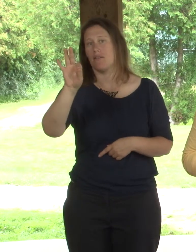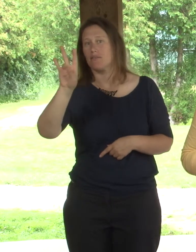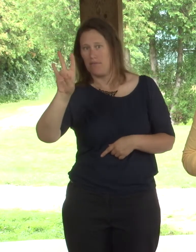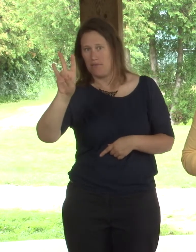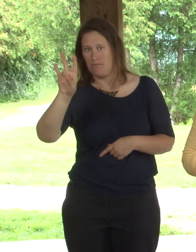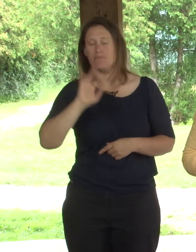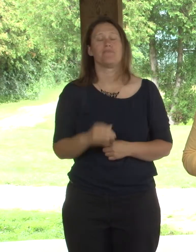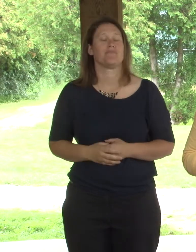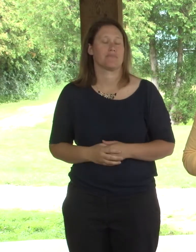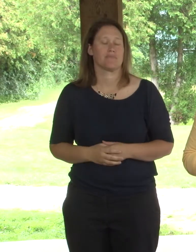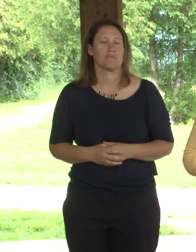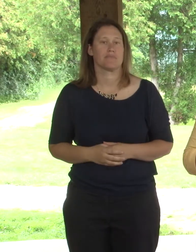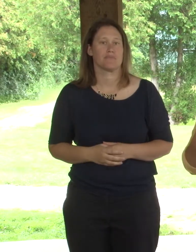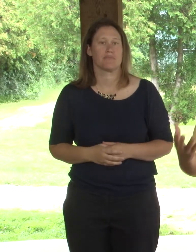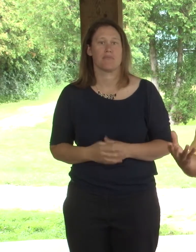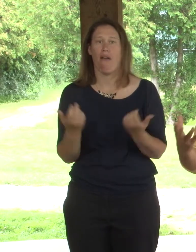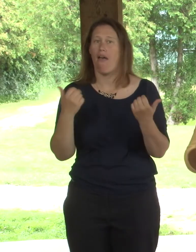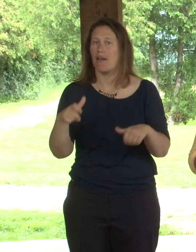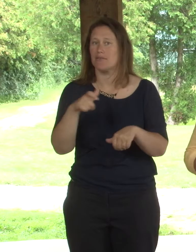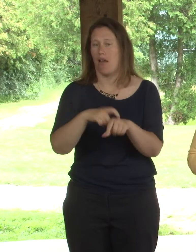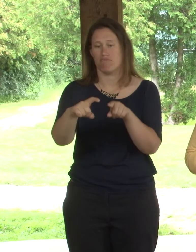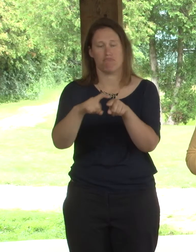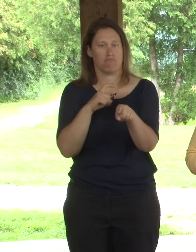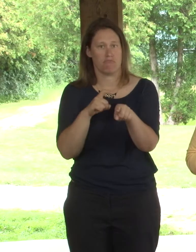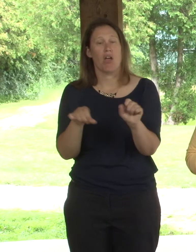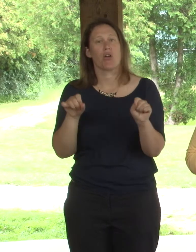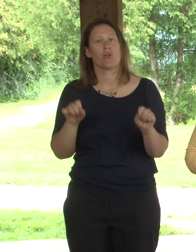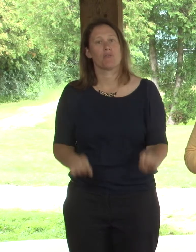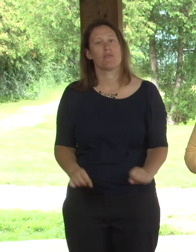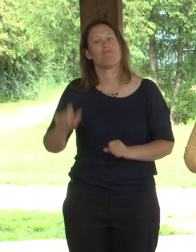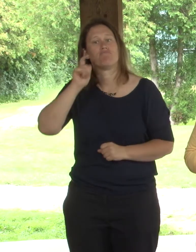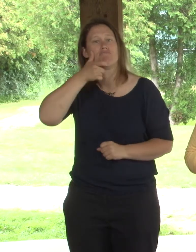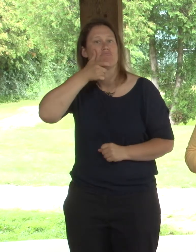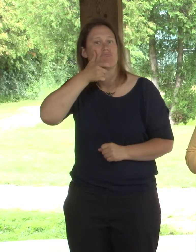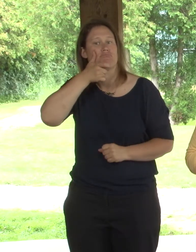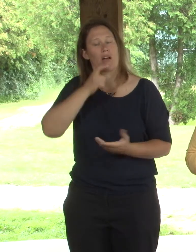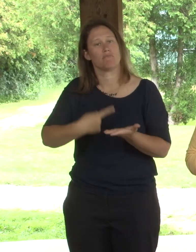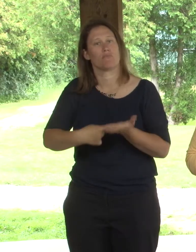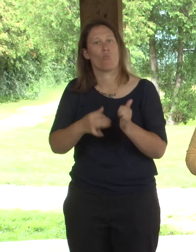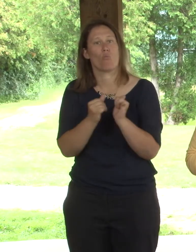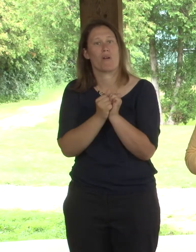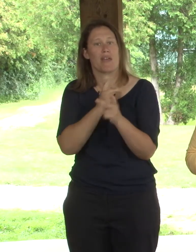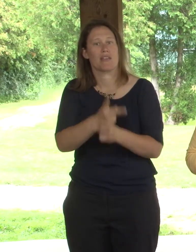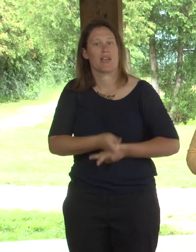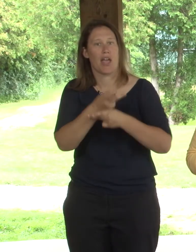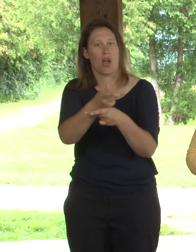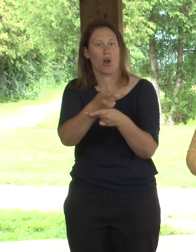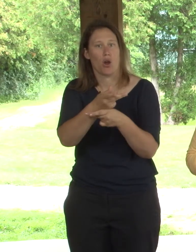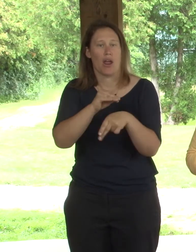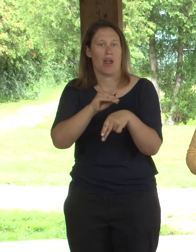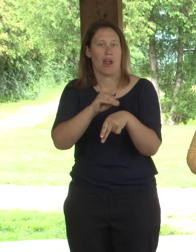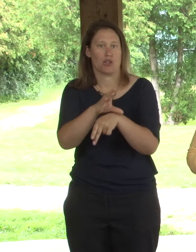1-877-289-3997. It allows you the opportunity to call in and speak with one of our care agents and connect you with your community, because